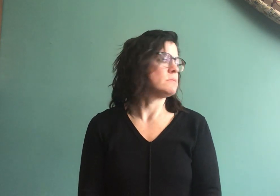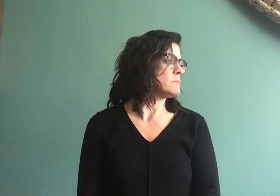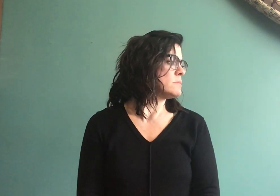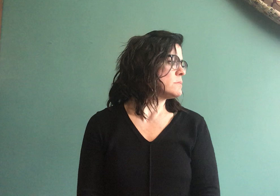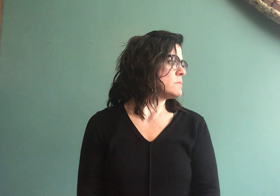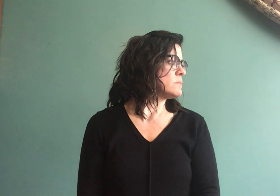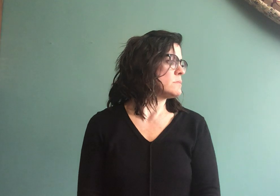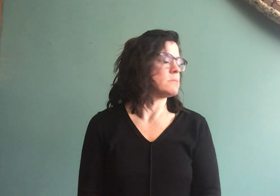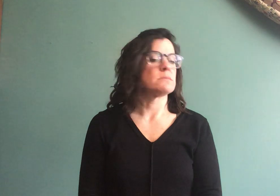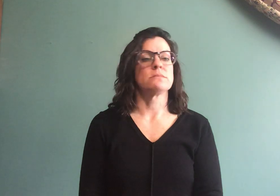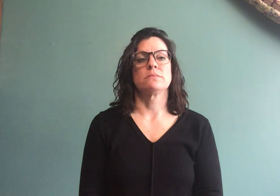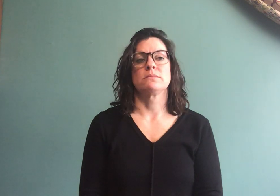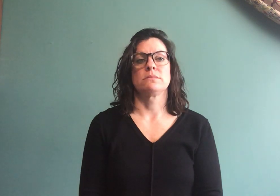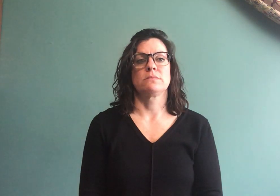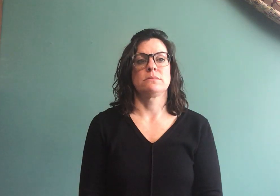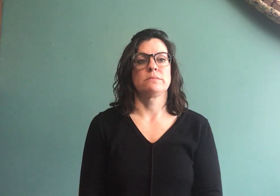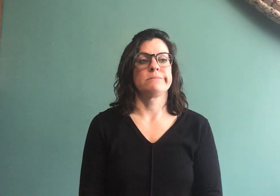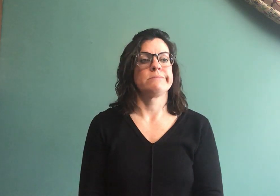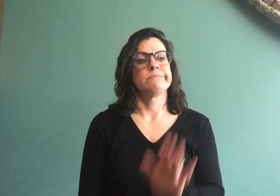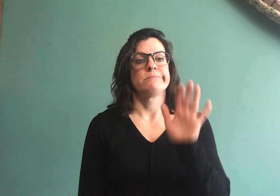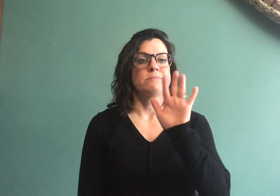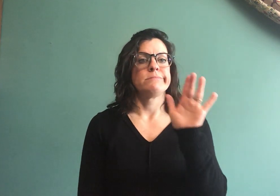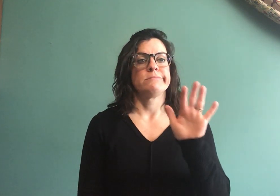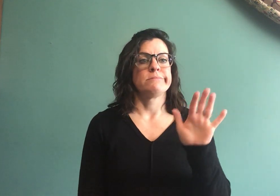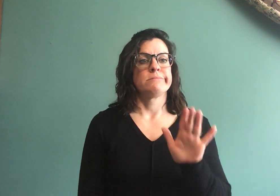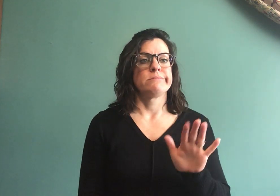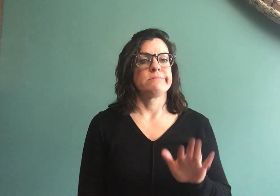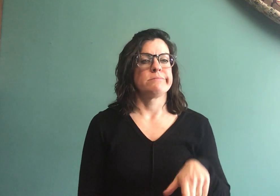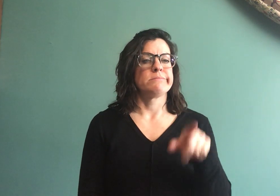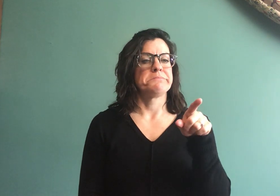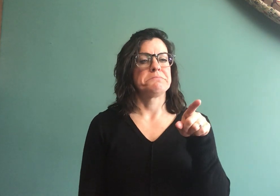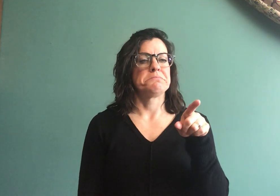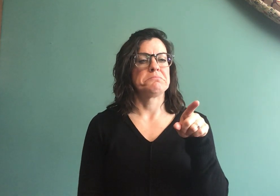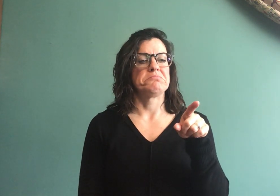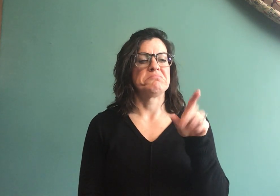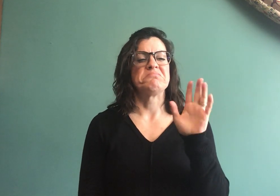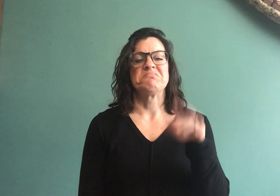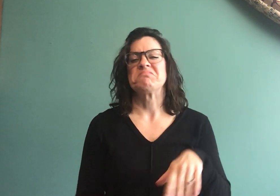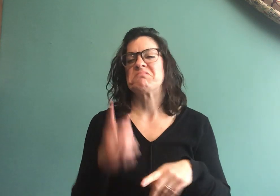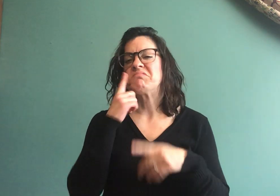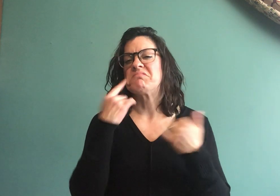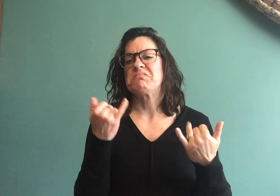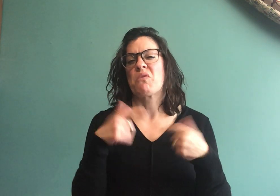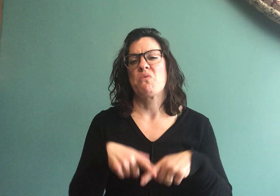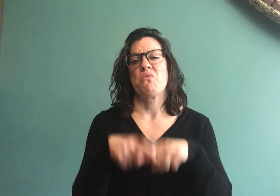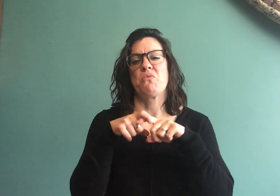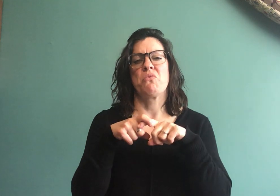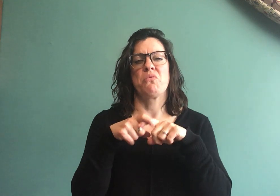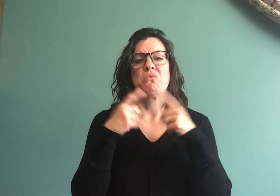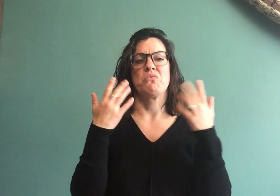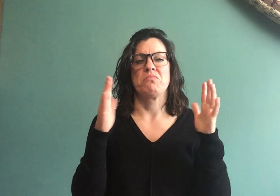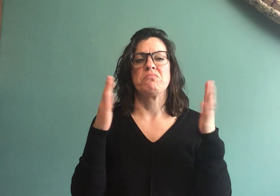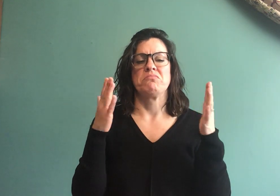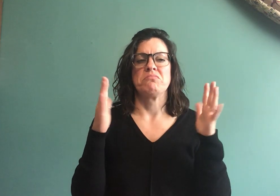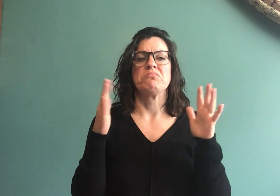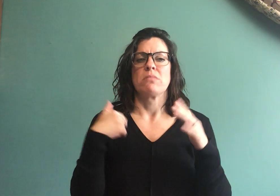the least resistance, we did that. All right, right here, we're going to stop here. Now, I want to say something before we go on. All